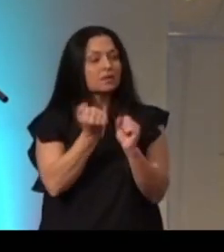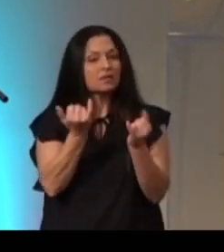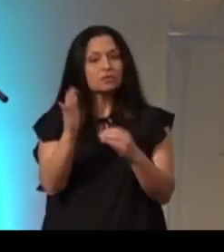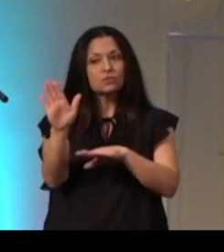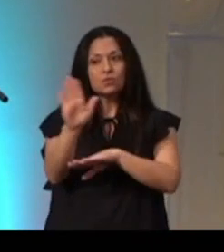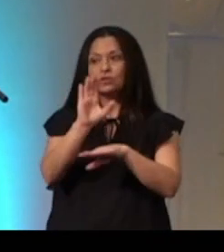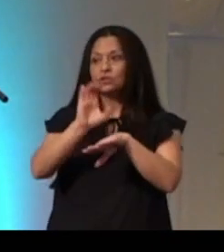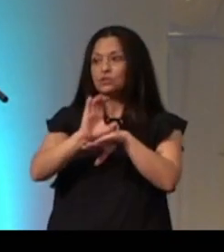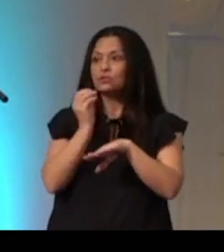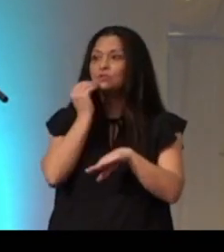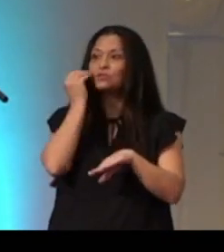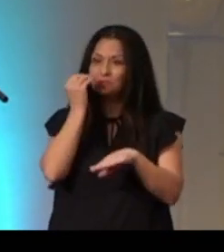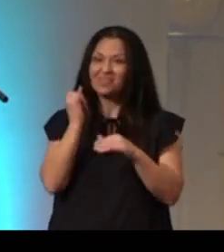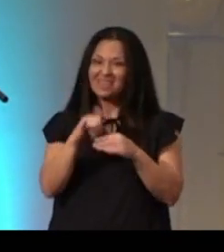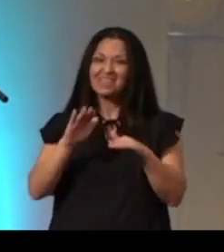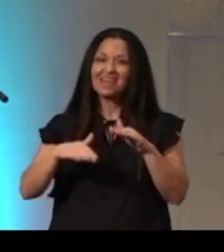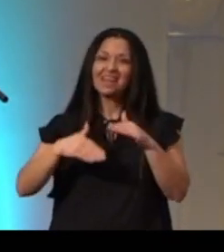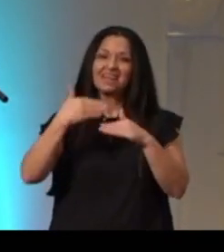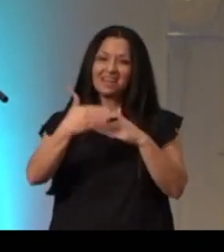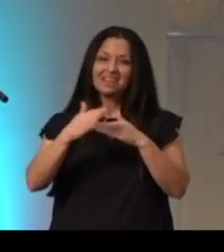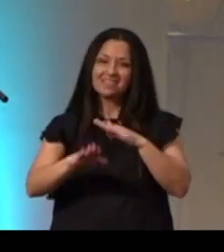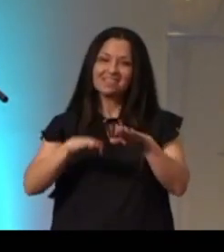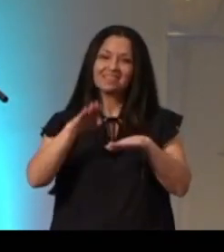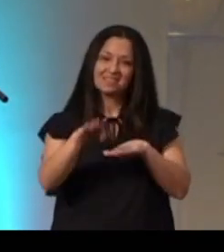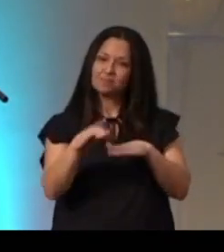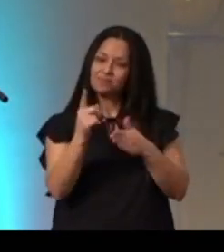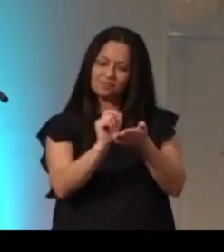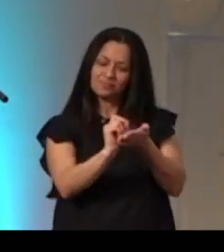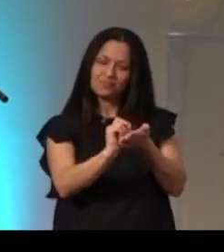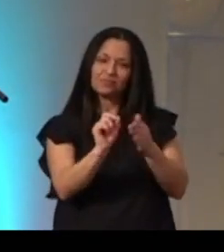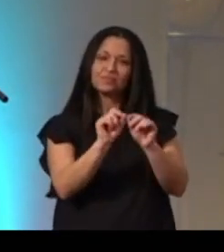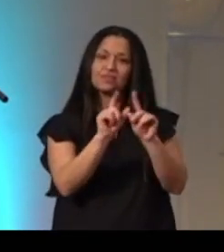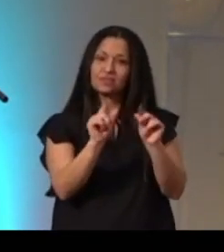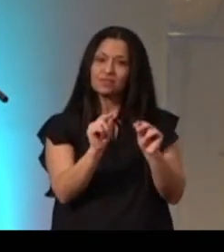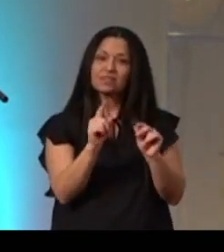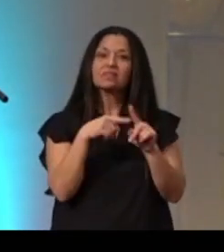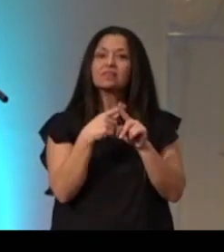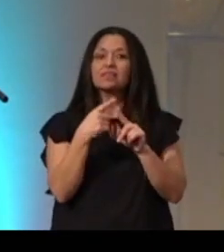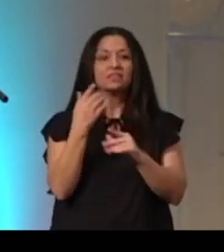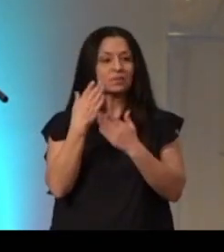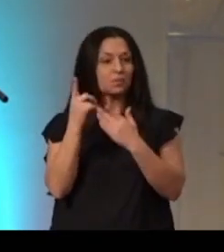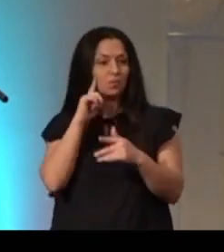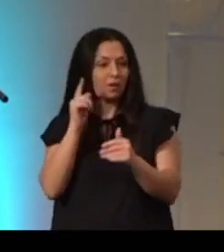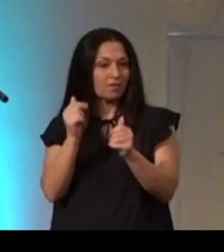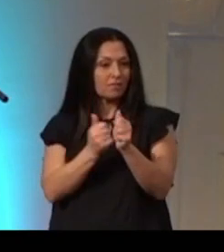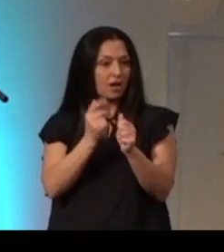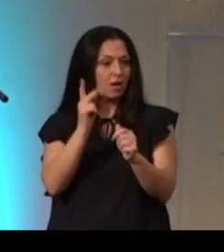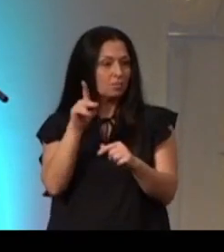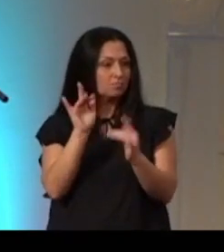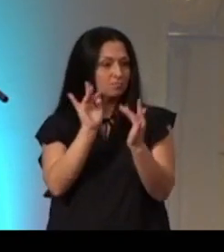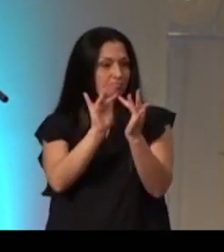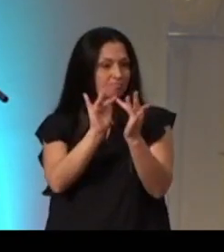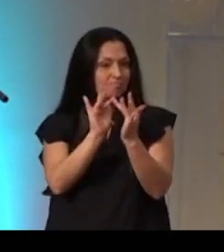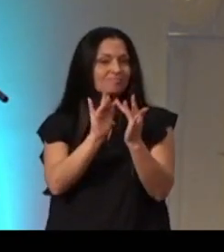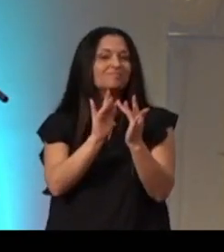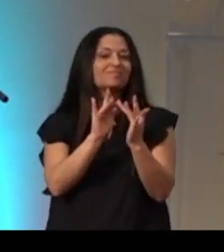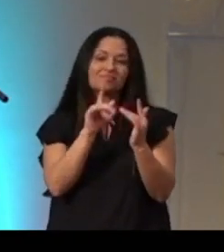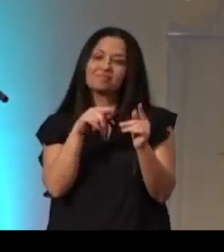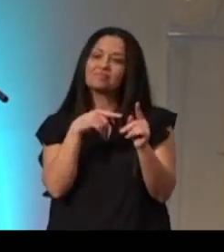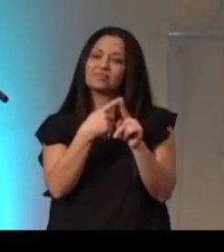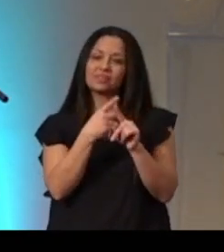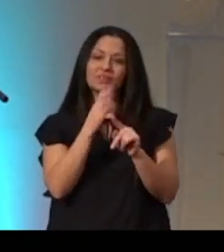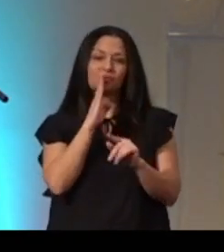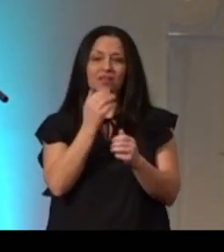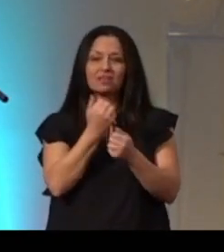that is your next step you could just mark that on your card that you'd like to come mindy will follow up with you and make sure that you're situated and ready to go but we would love to have you